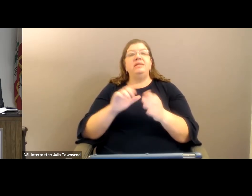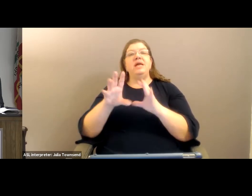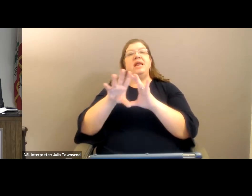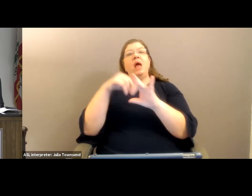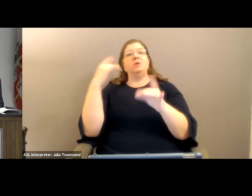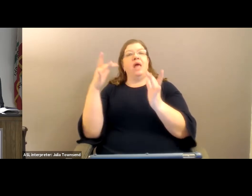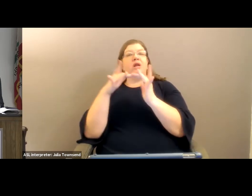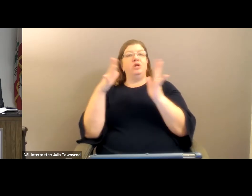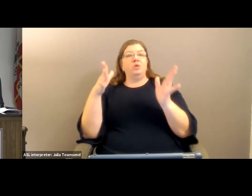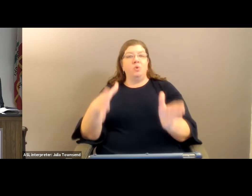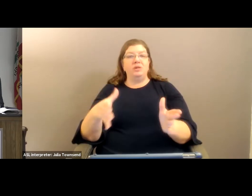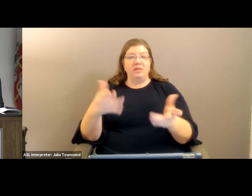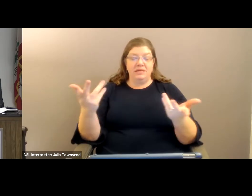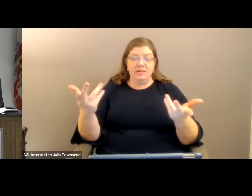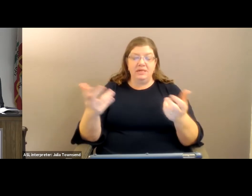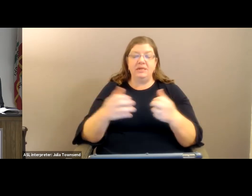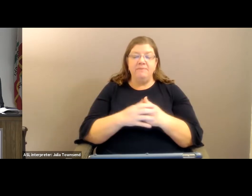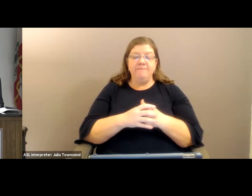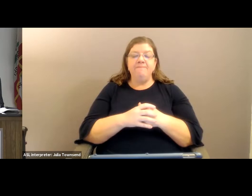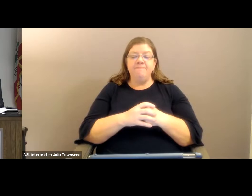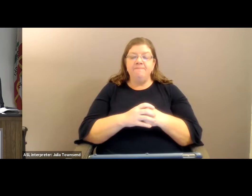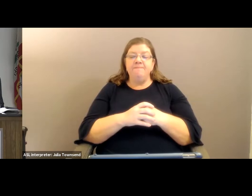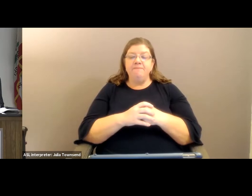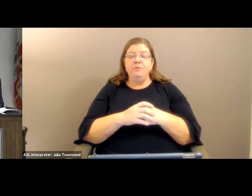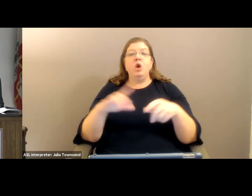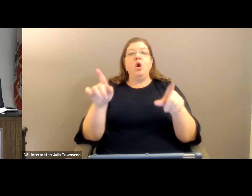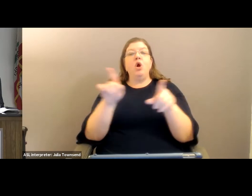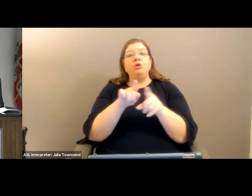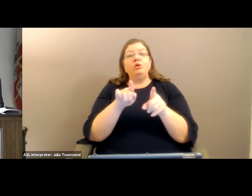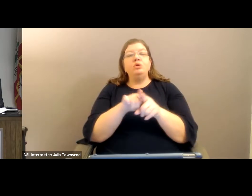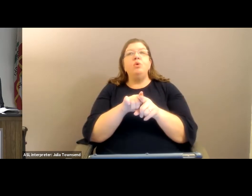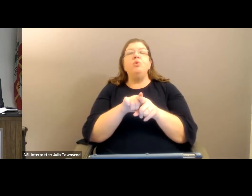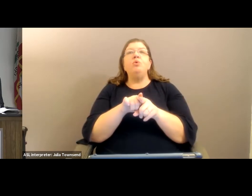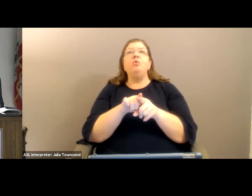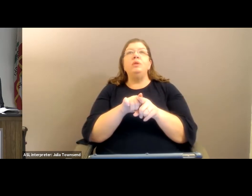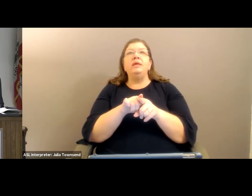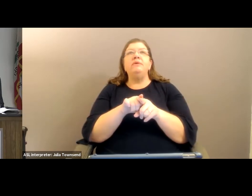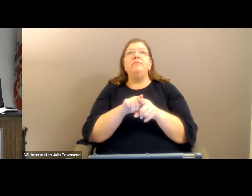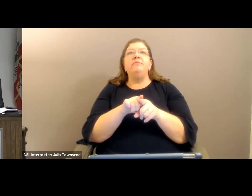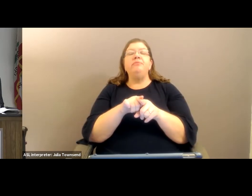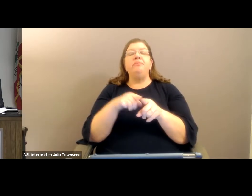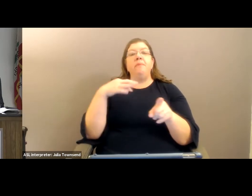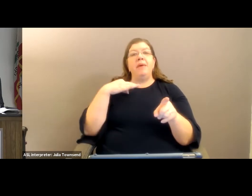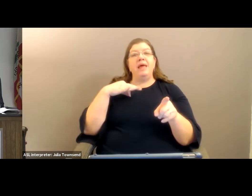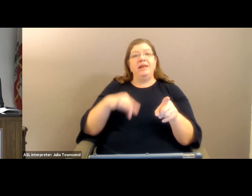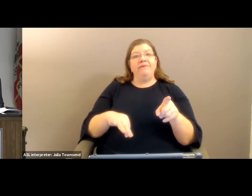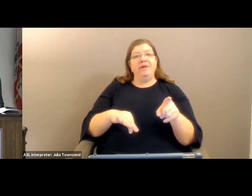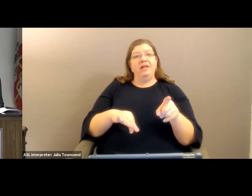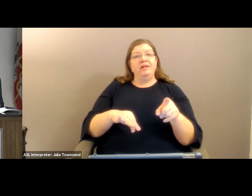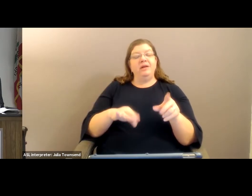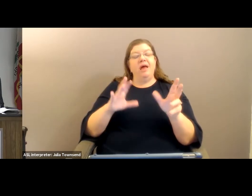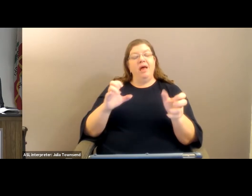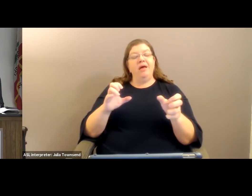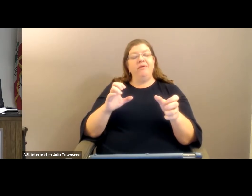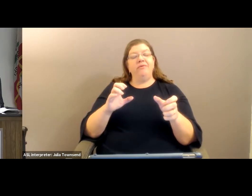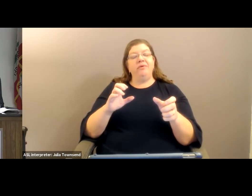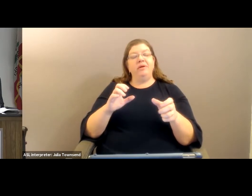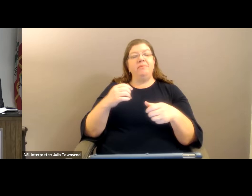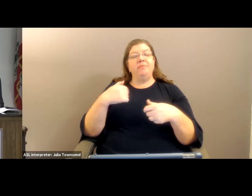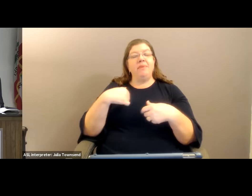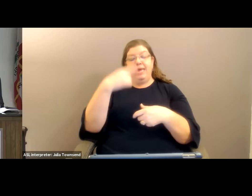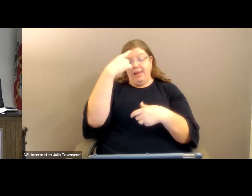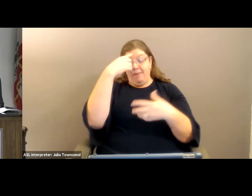consultant. And also the benefit of just normalizing mental